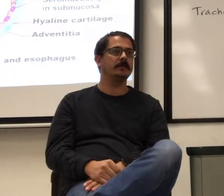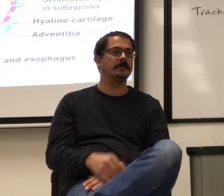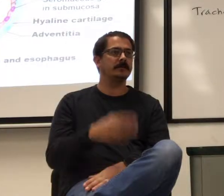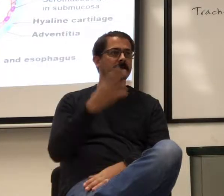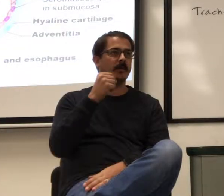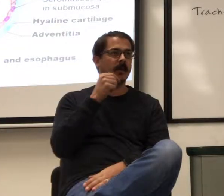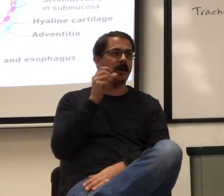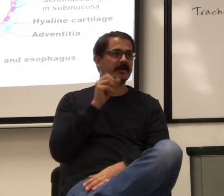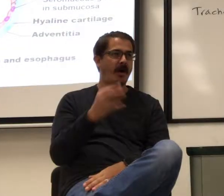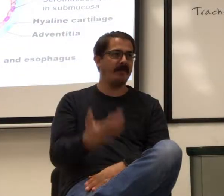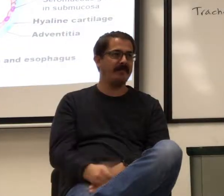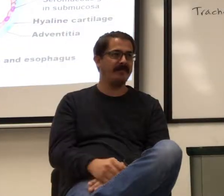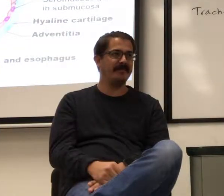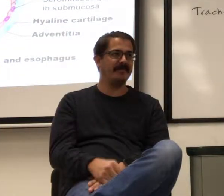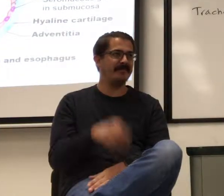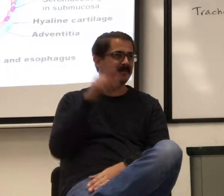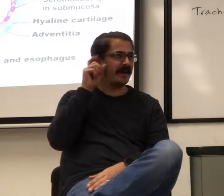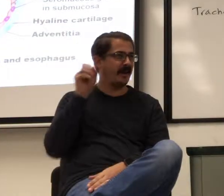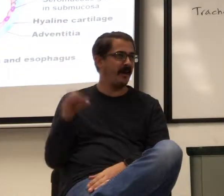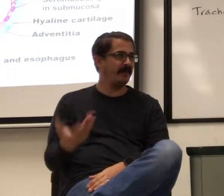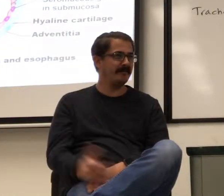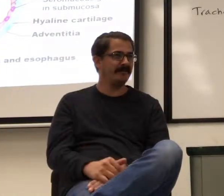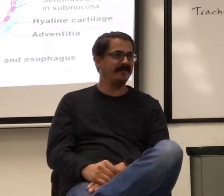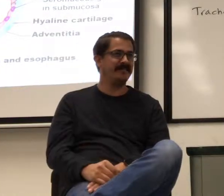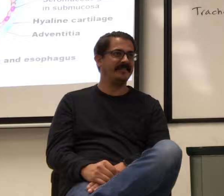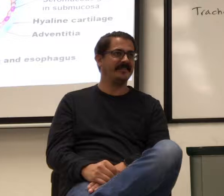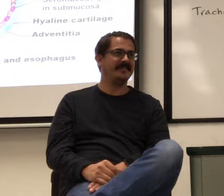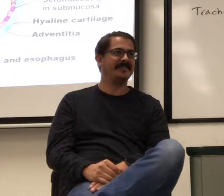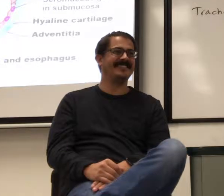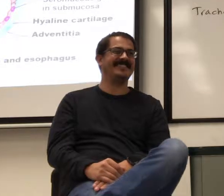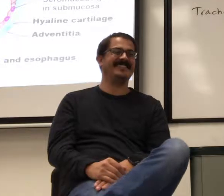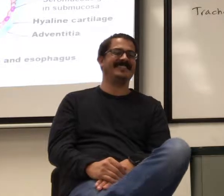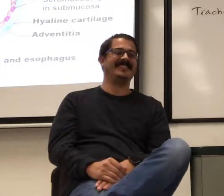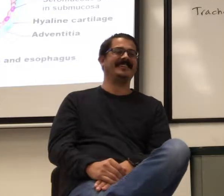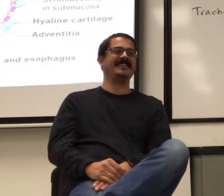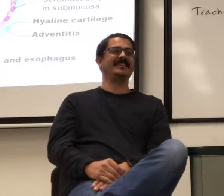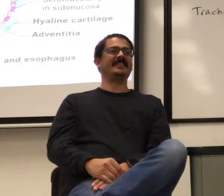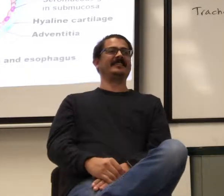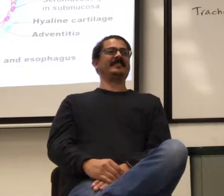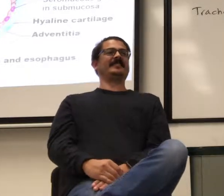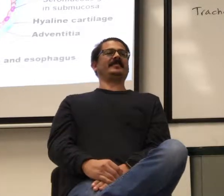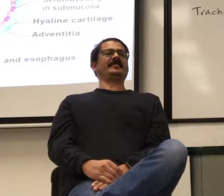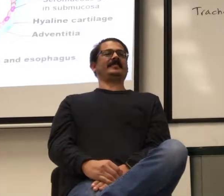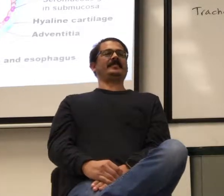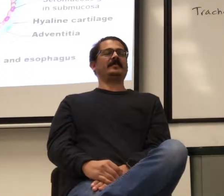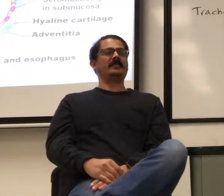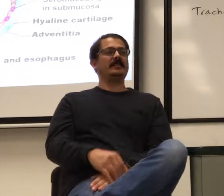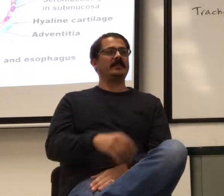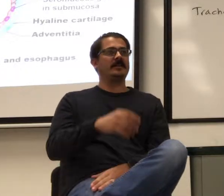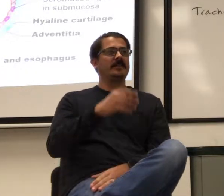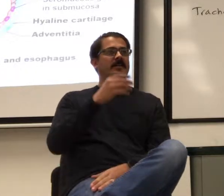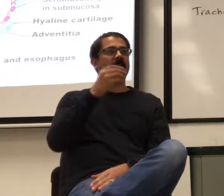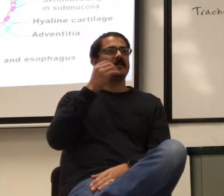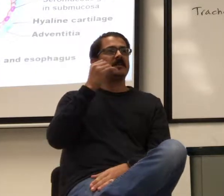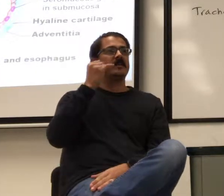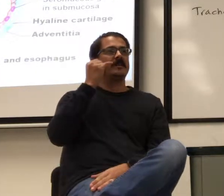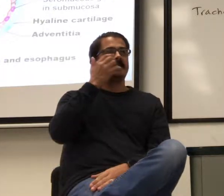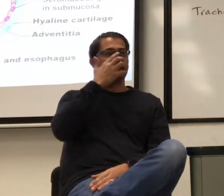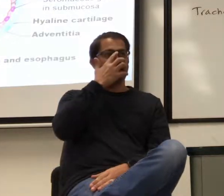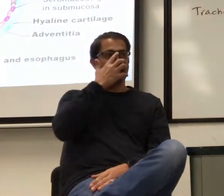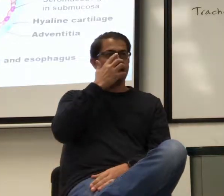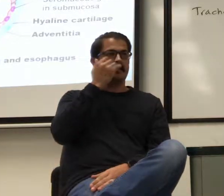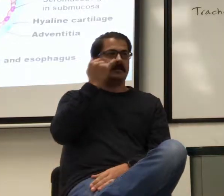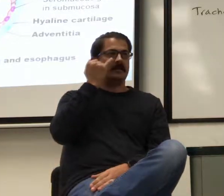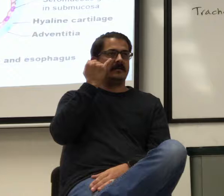There's a mucosa, a submucosa, and an adventitia. All right, so if we look at the histology